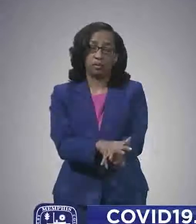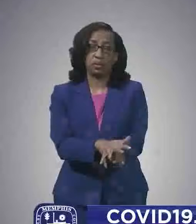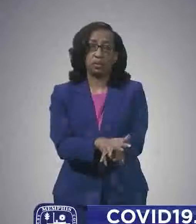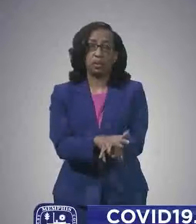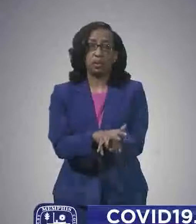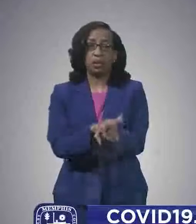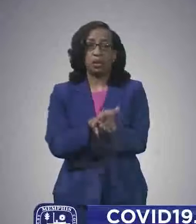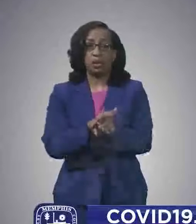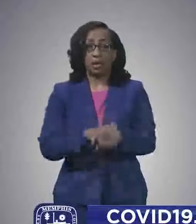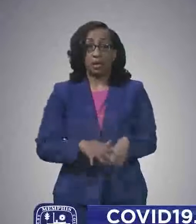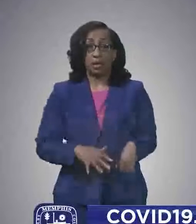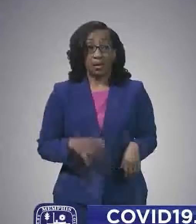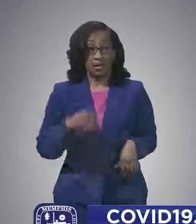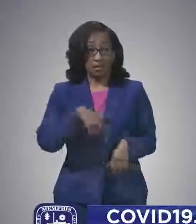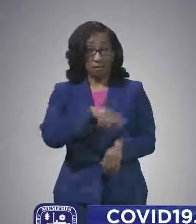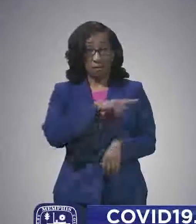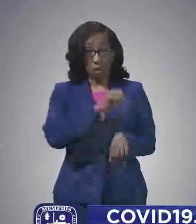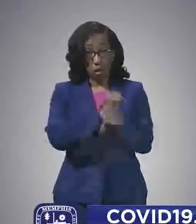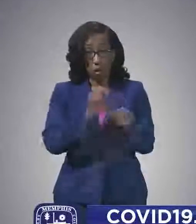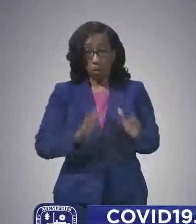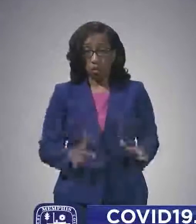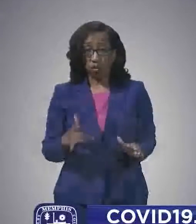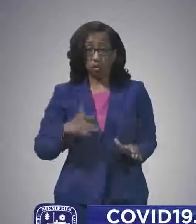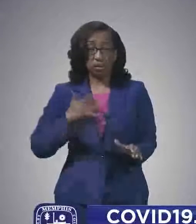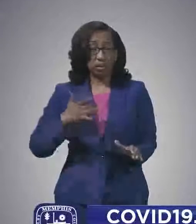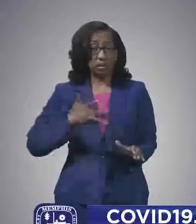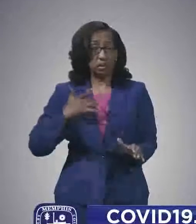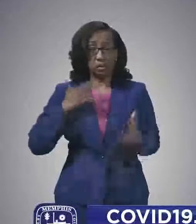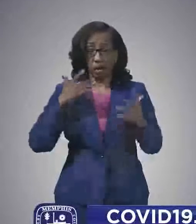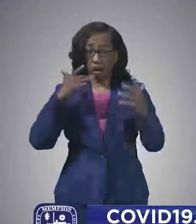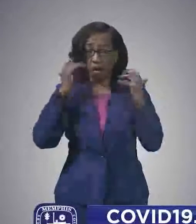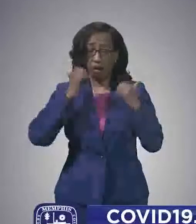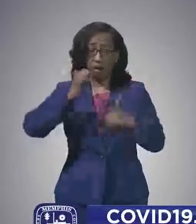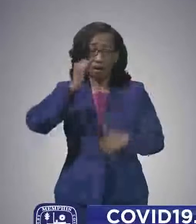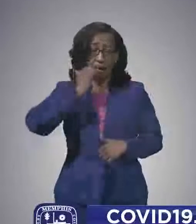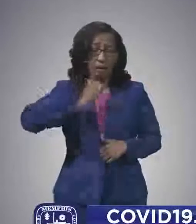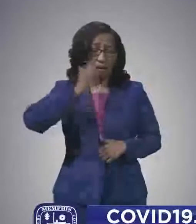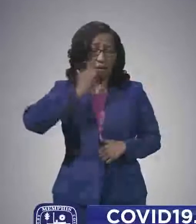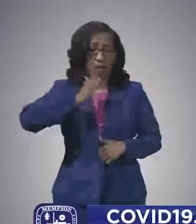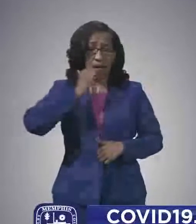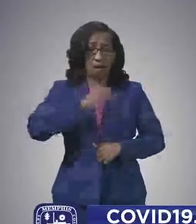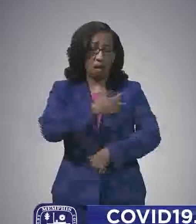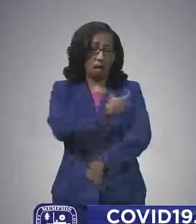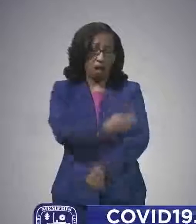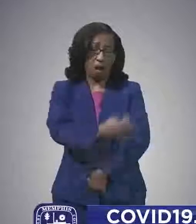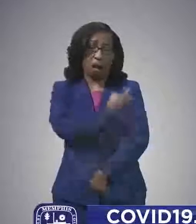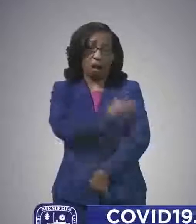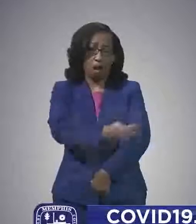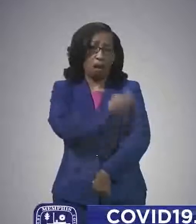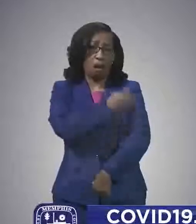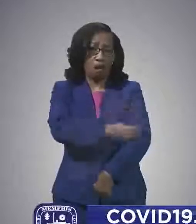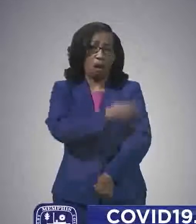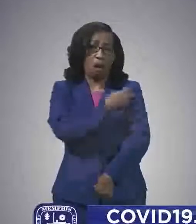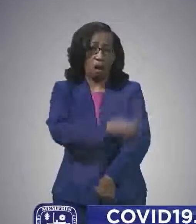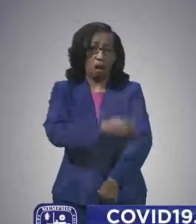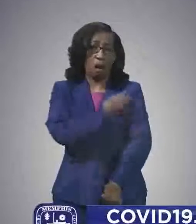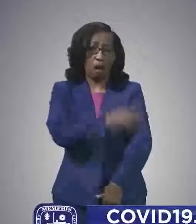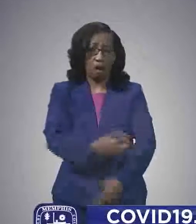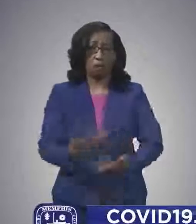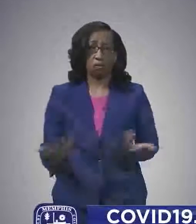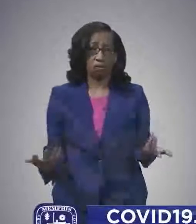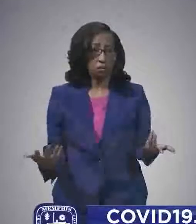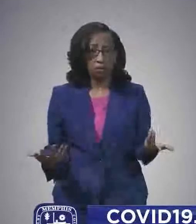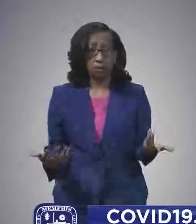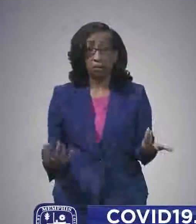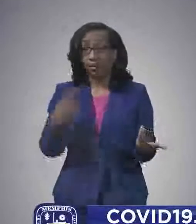are running on fumes. They have been there every day, fighting every step of the way, and they're running on fumes. And I can't say anything but thank